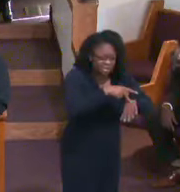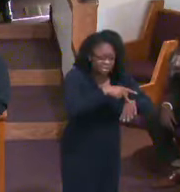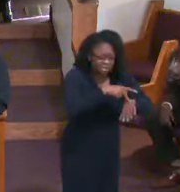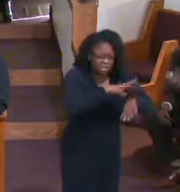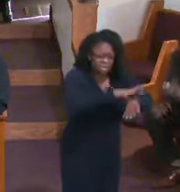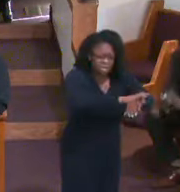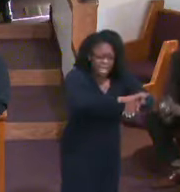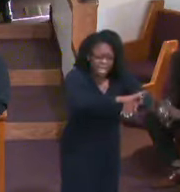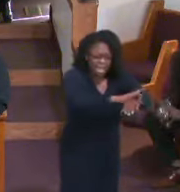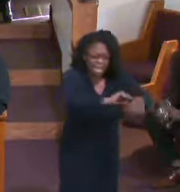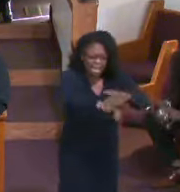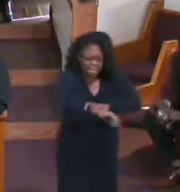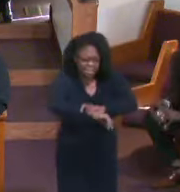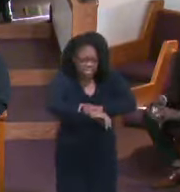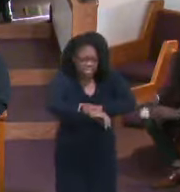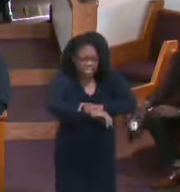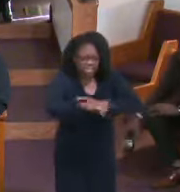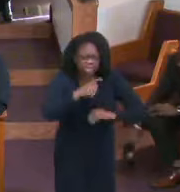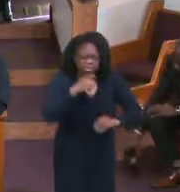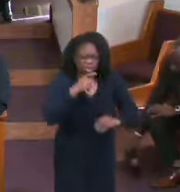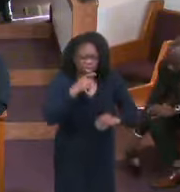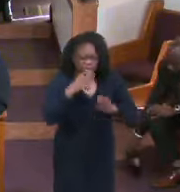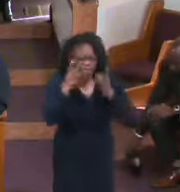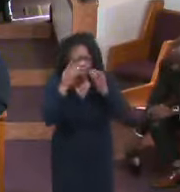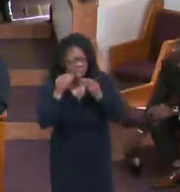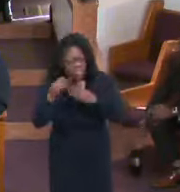chained to who he was sleeping next to.